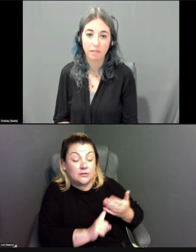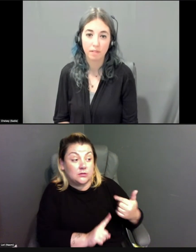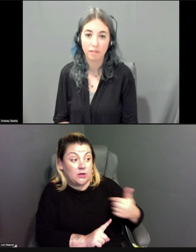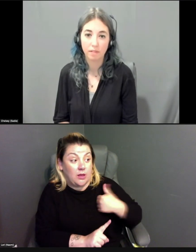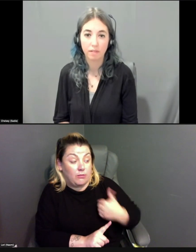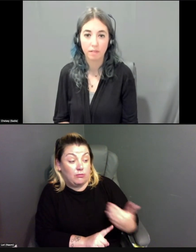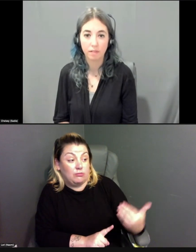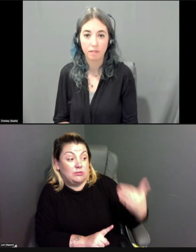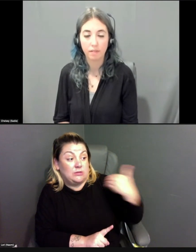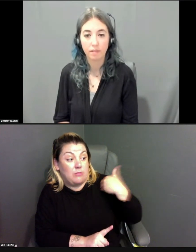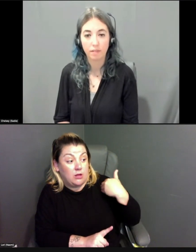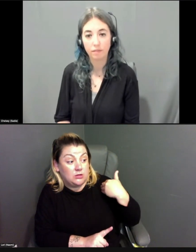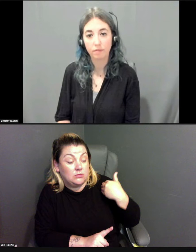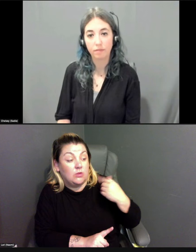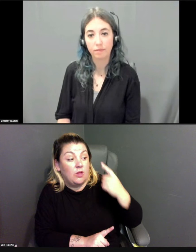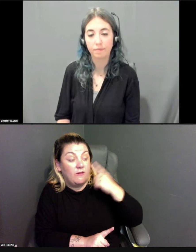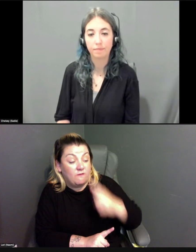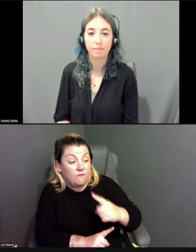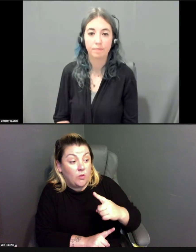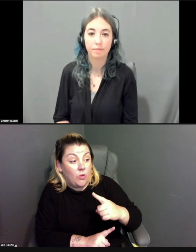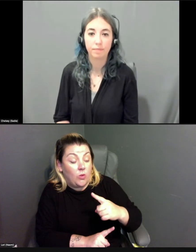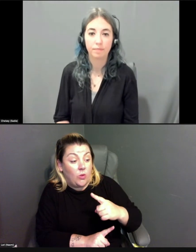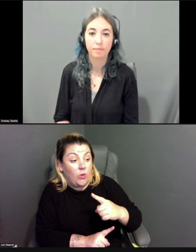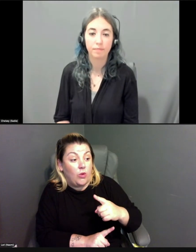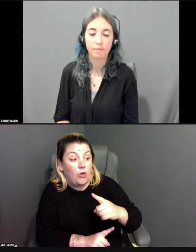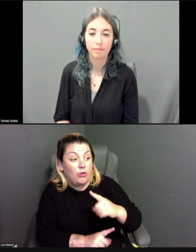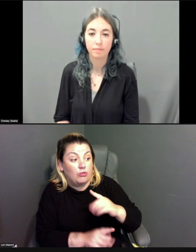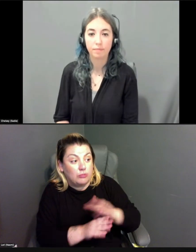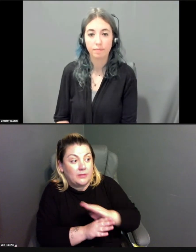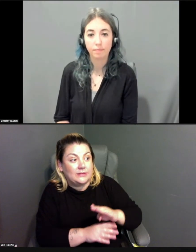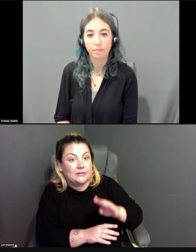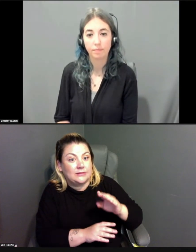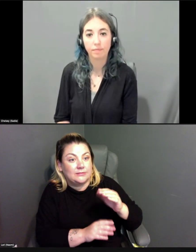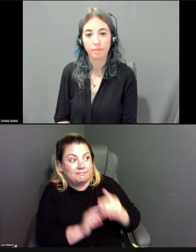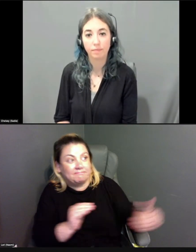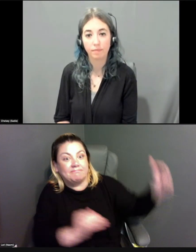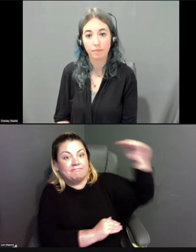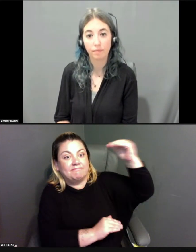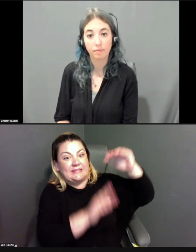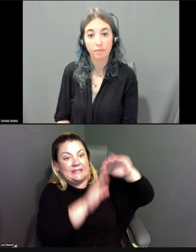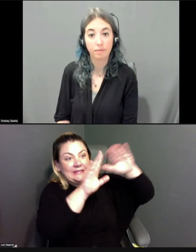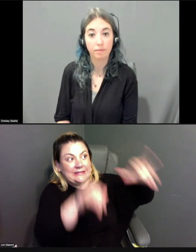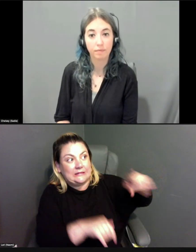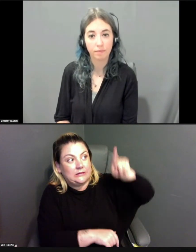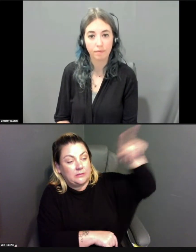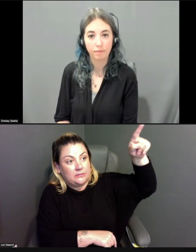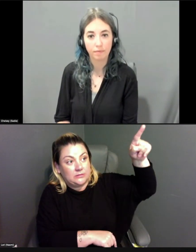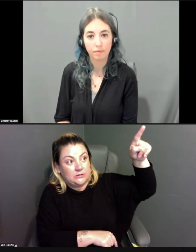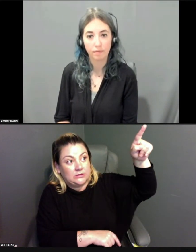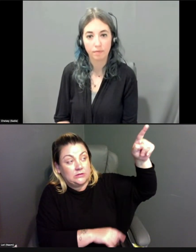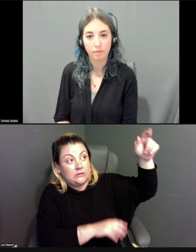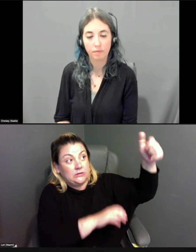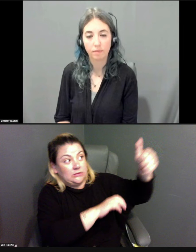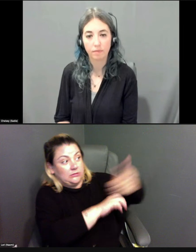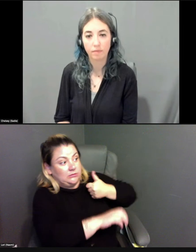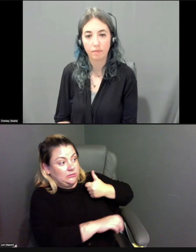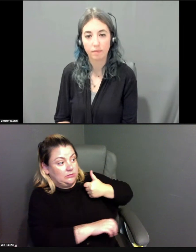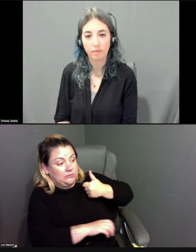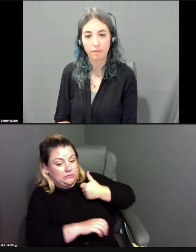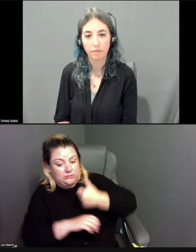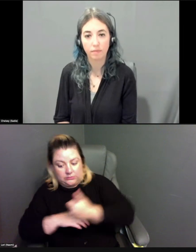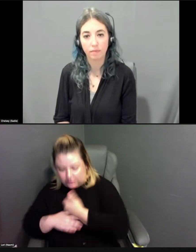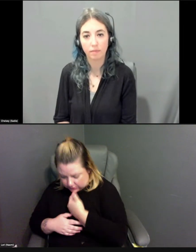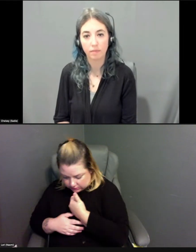the consequences of systemic inequity. So, for instance, like health, honestly, I think is probably the biggest